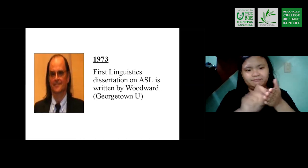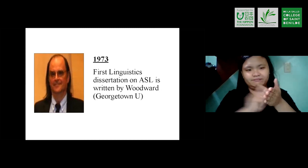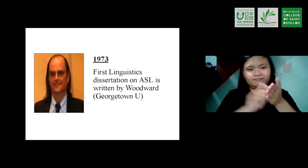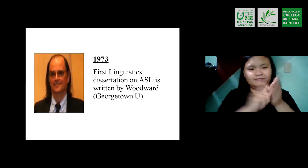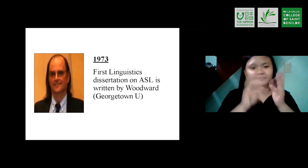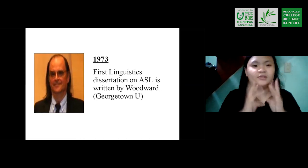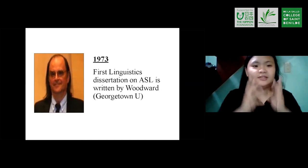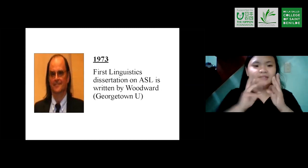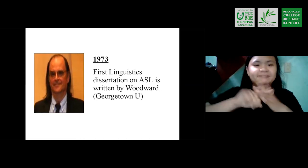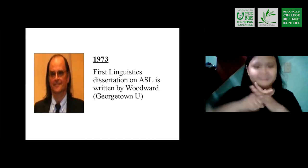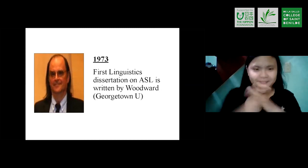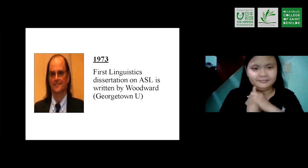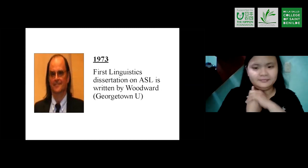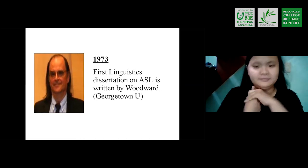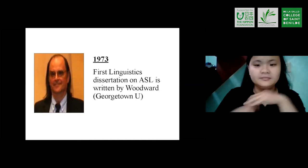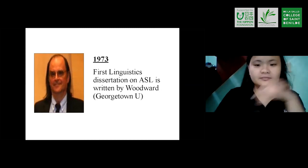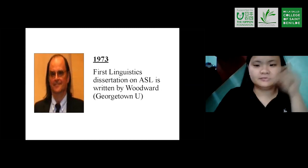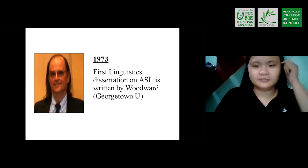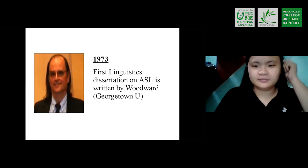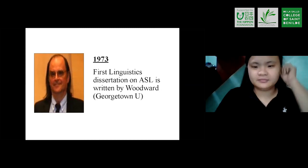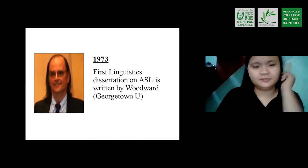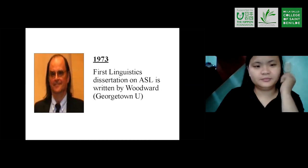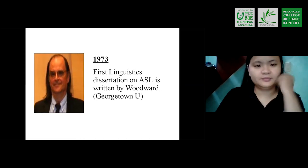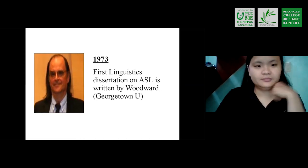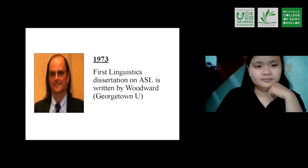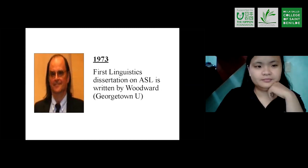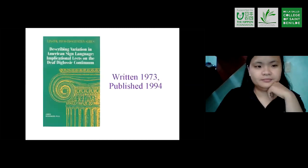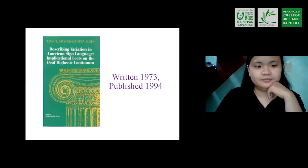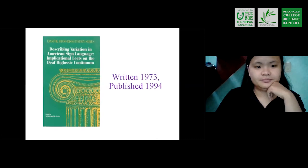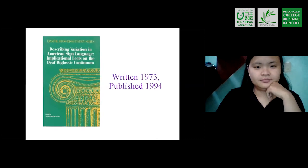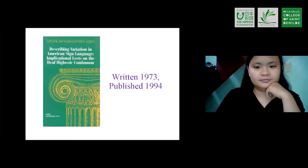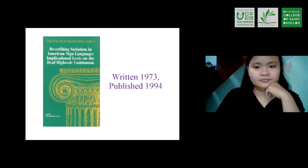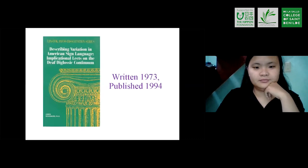He started this in 1973.